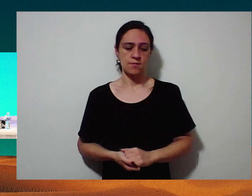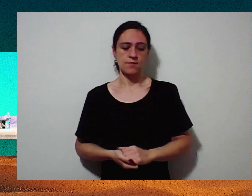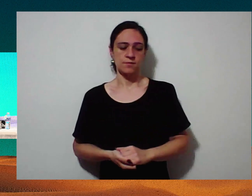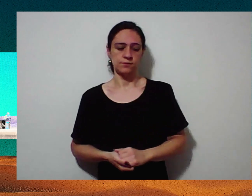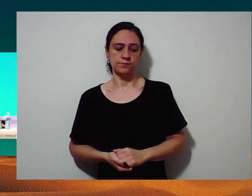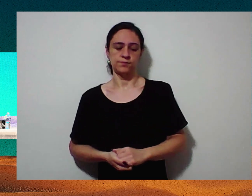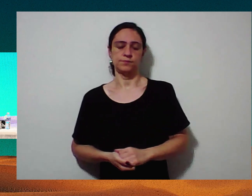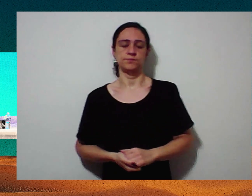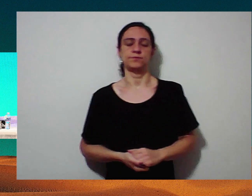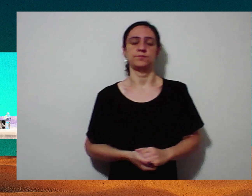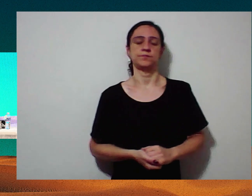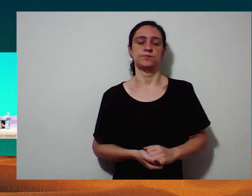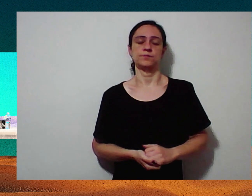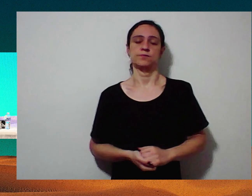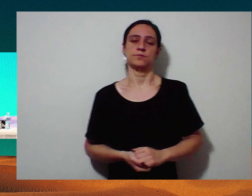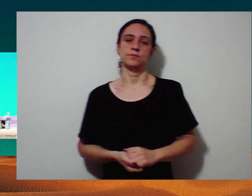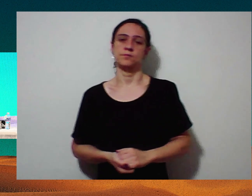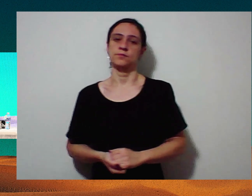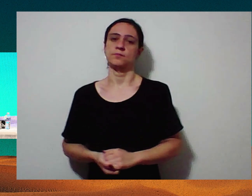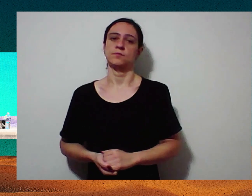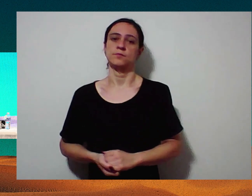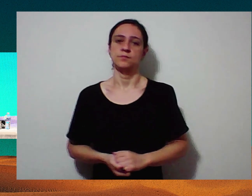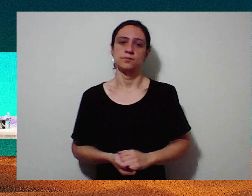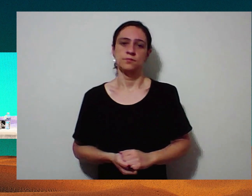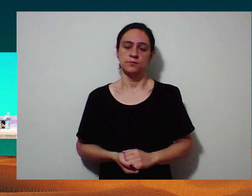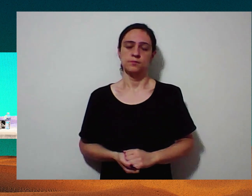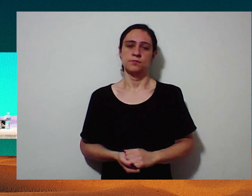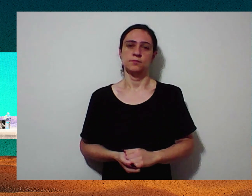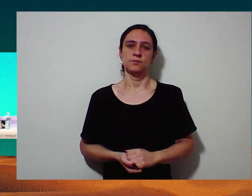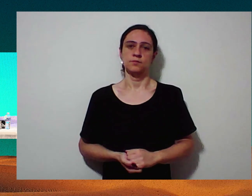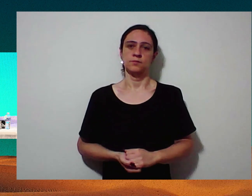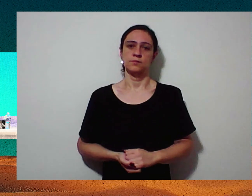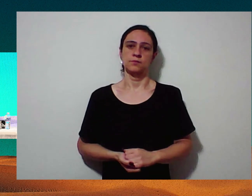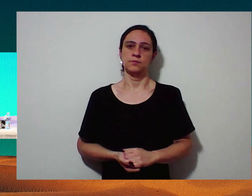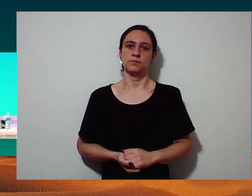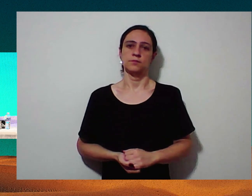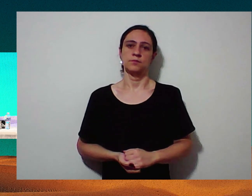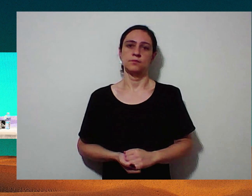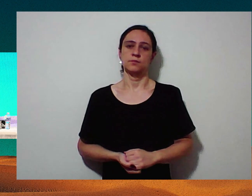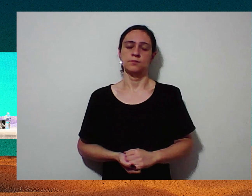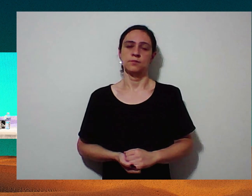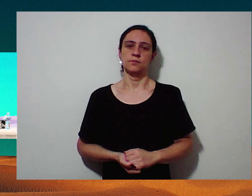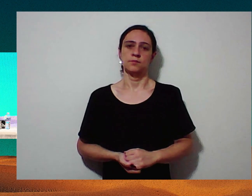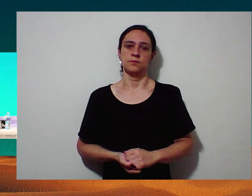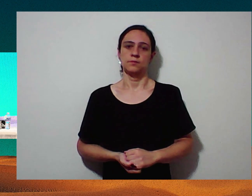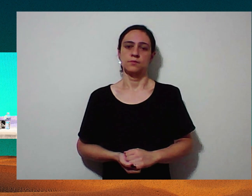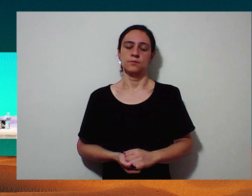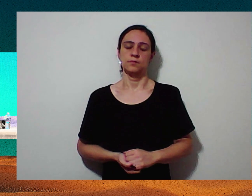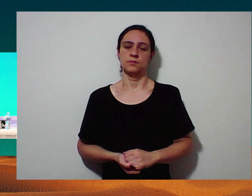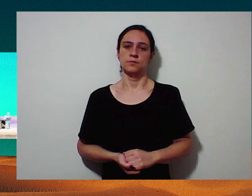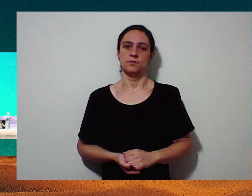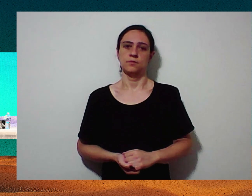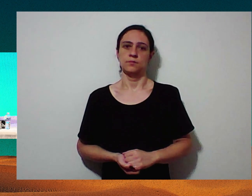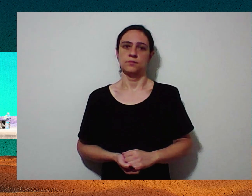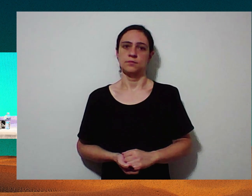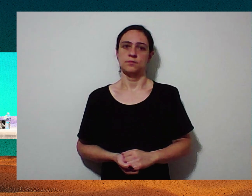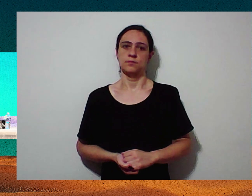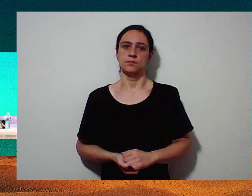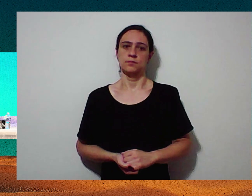will judge the living and the dead at his appearing and his kingdom. Irmãos, ele